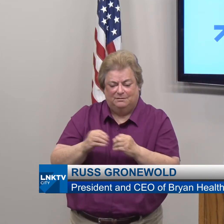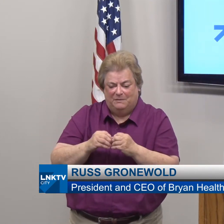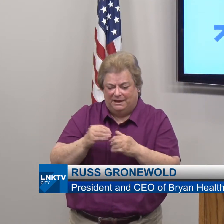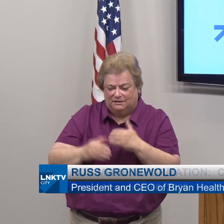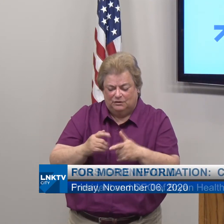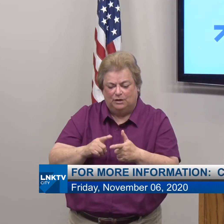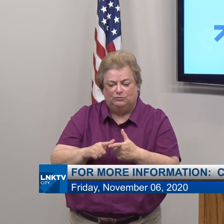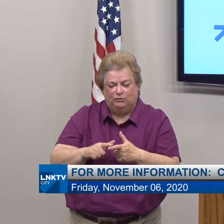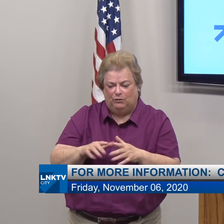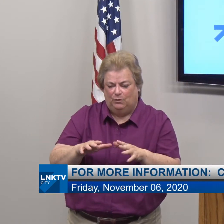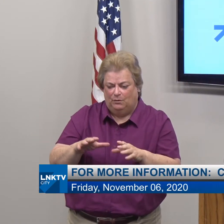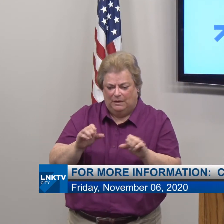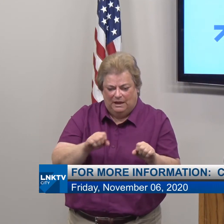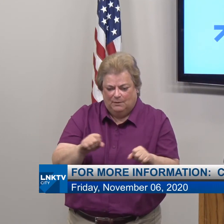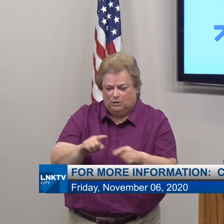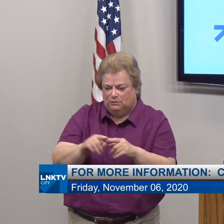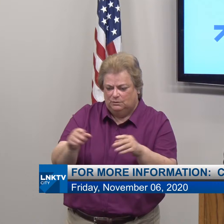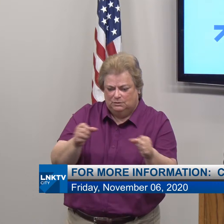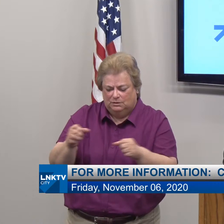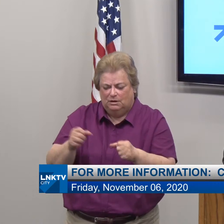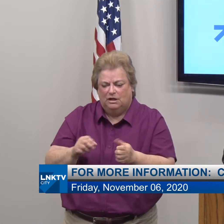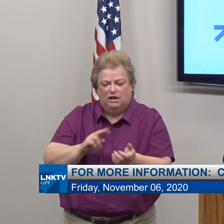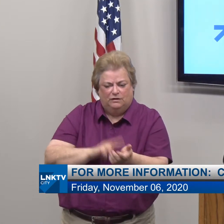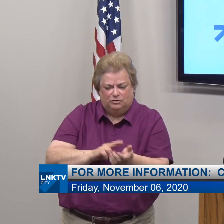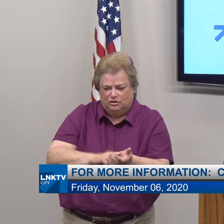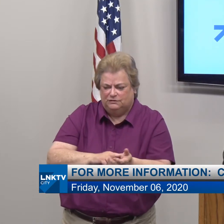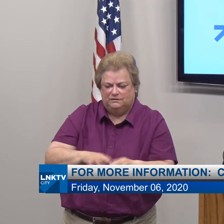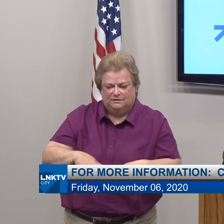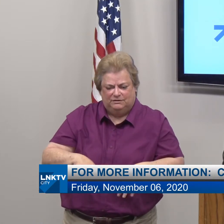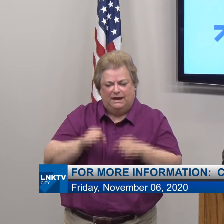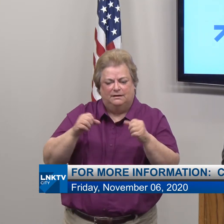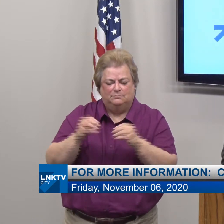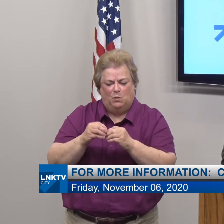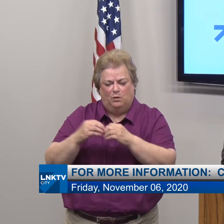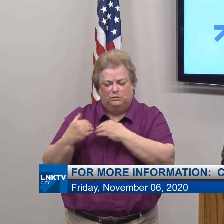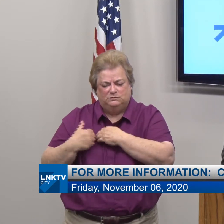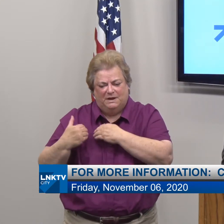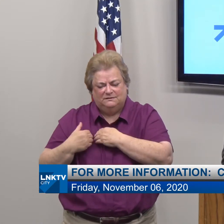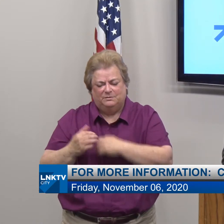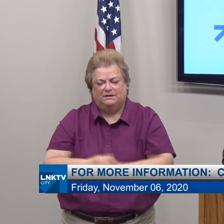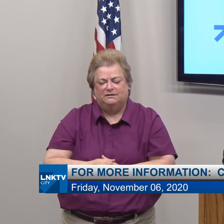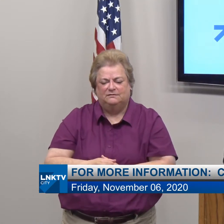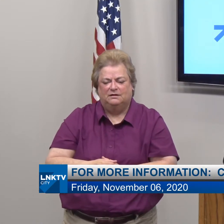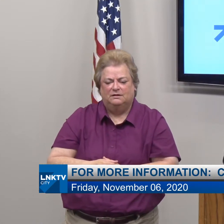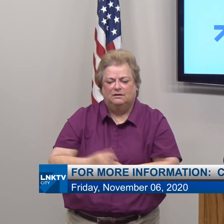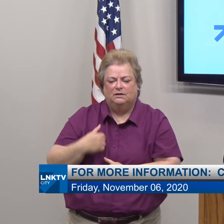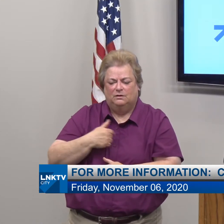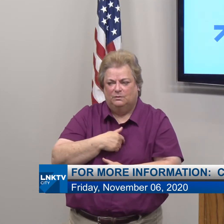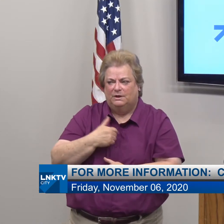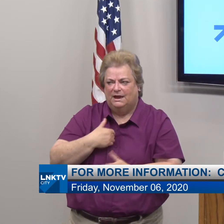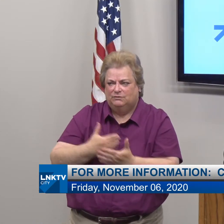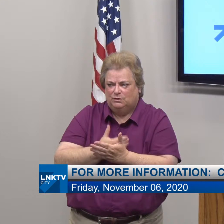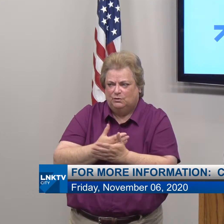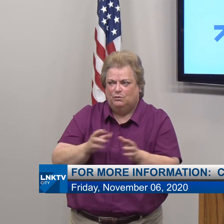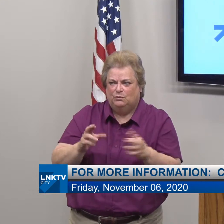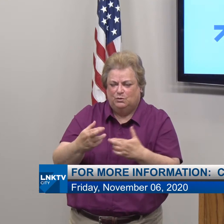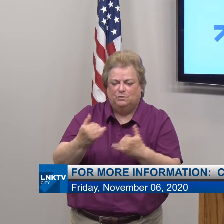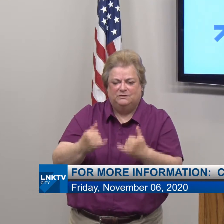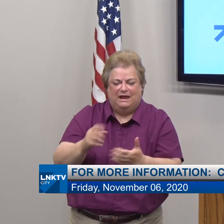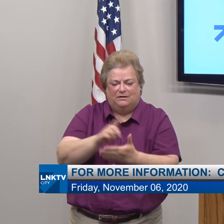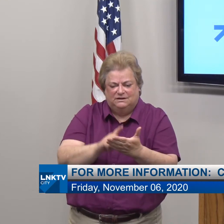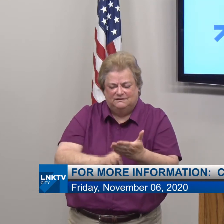that. The people are doing a great job. The nurses have all stepped up, as well as many others. We have new rooms that have been redesigned